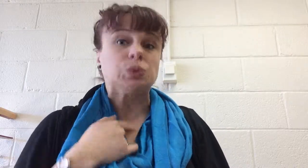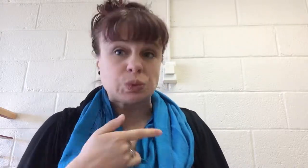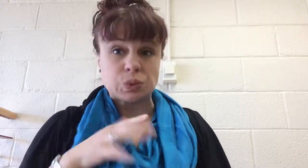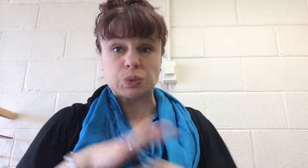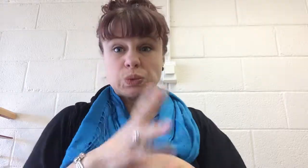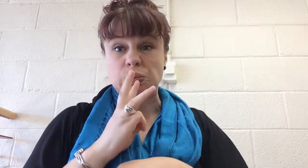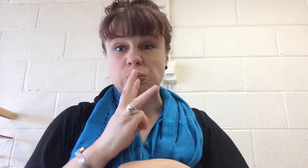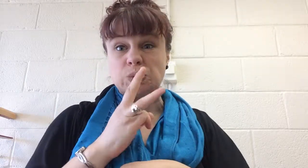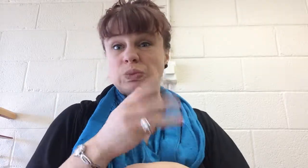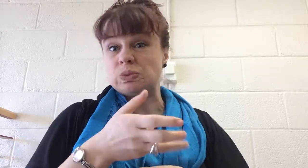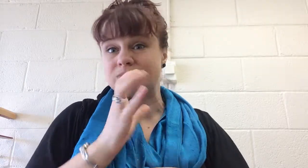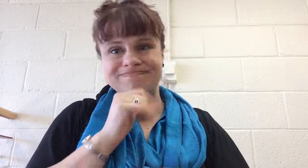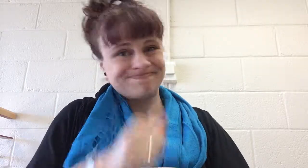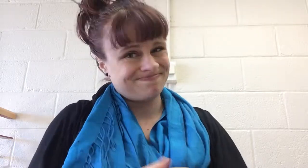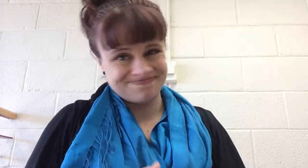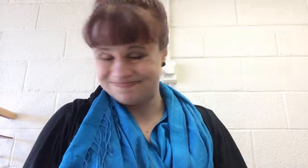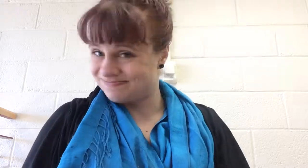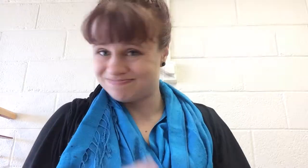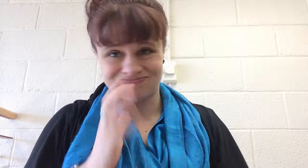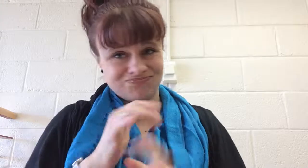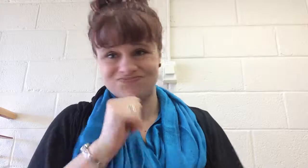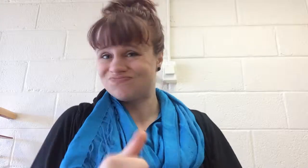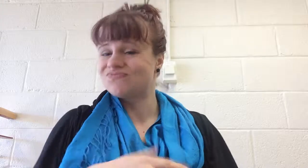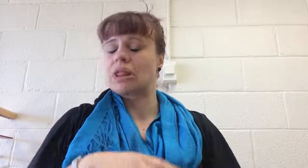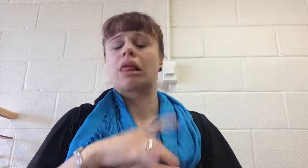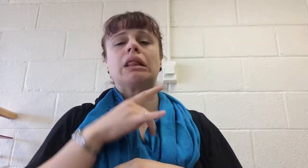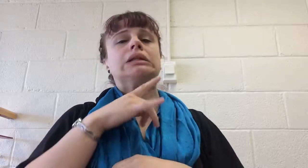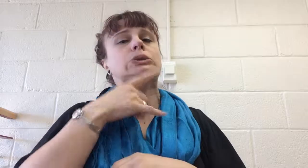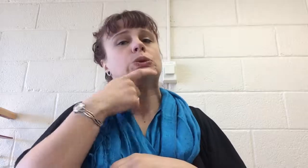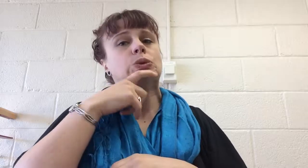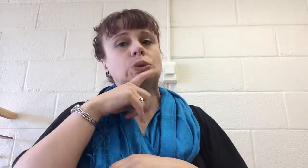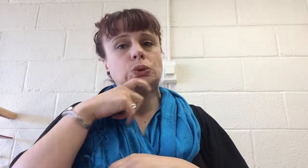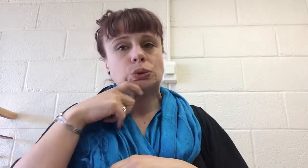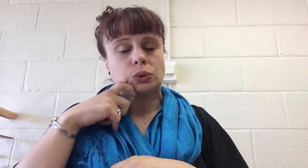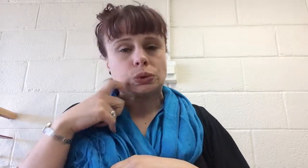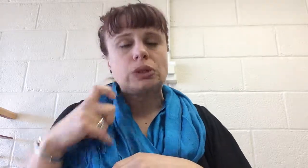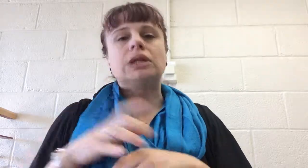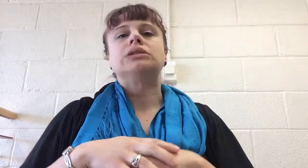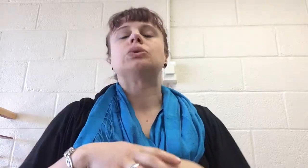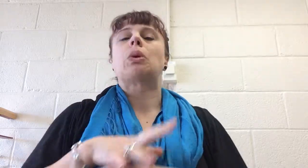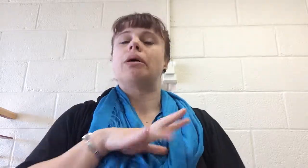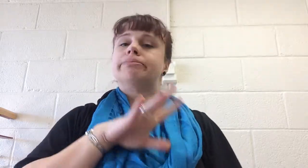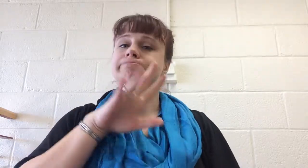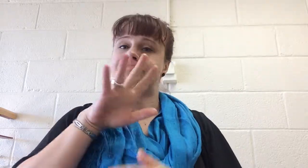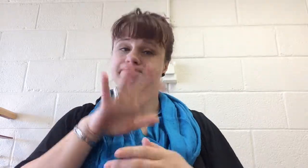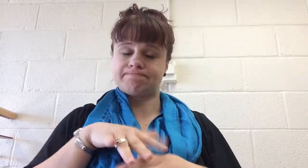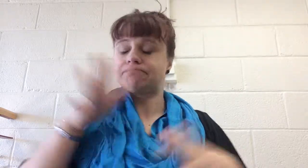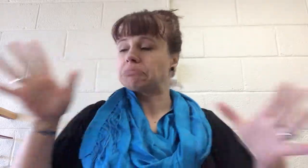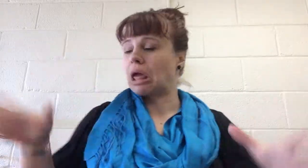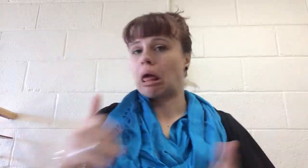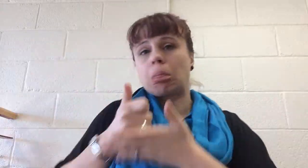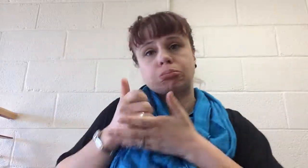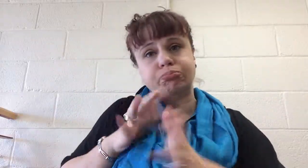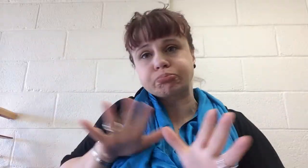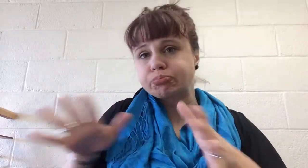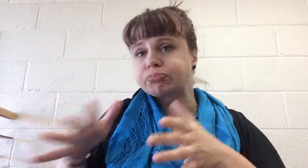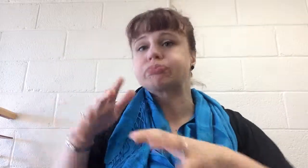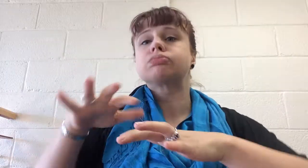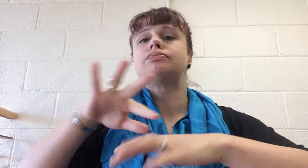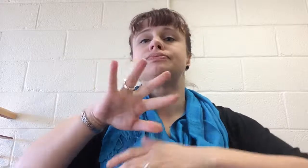was hooked to an IV and told to lay on my side with my knees curled halfway to my chest. So this was so